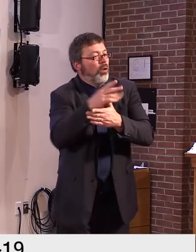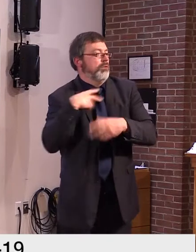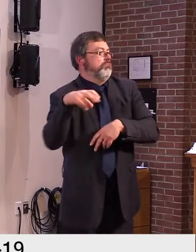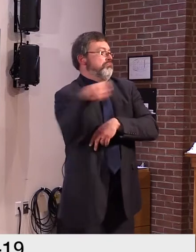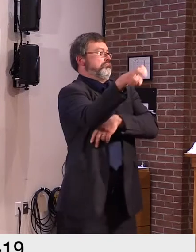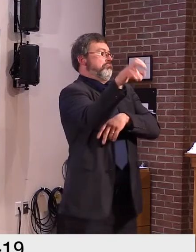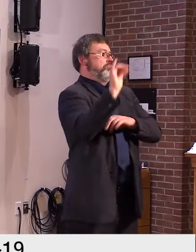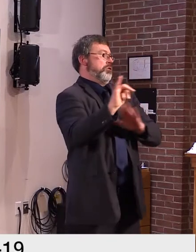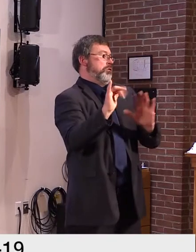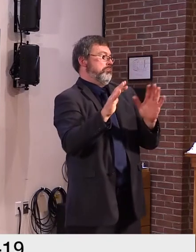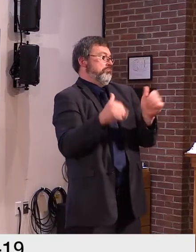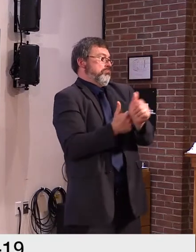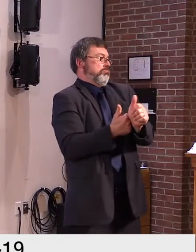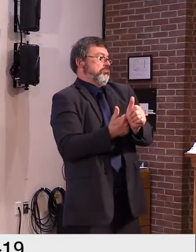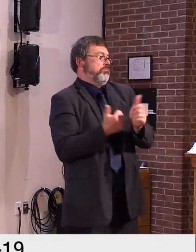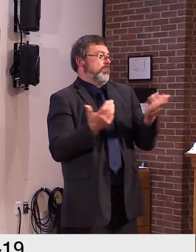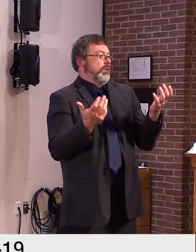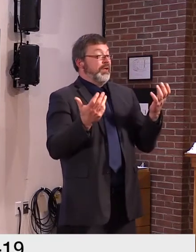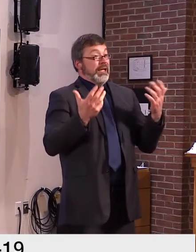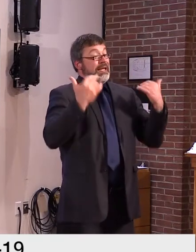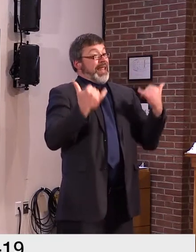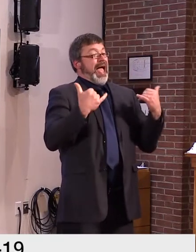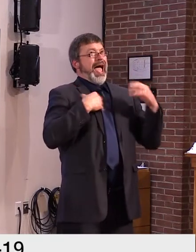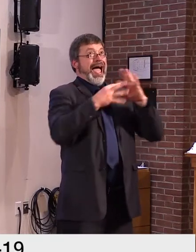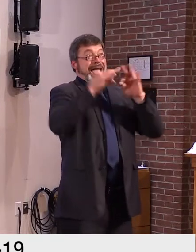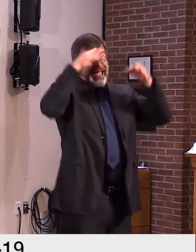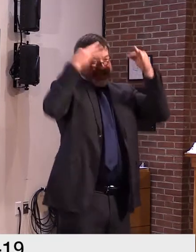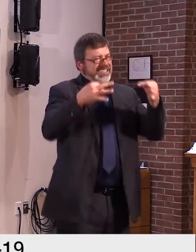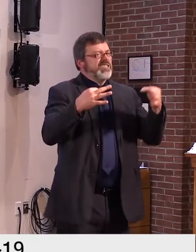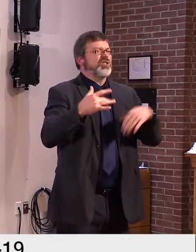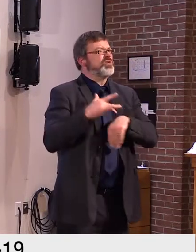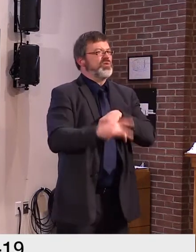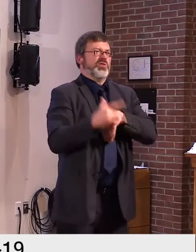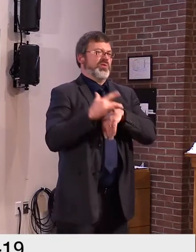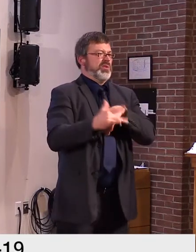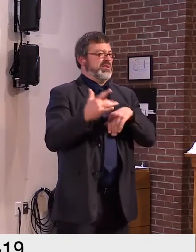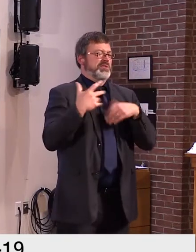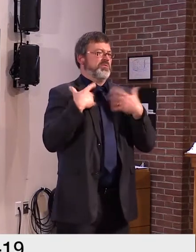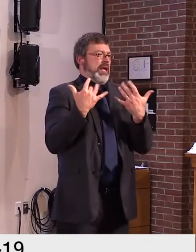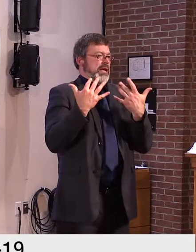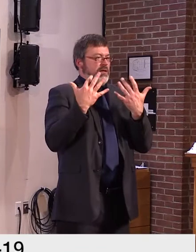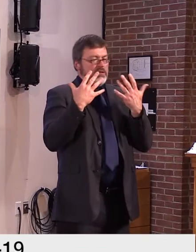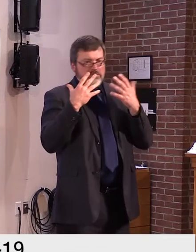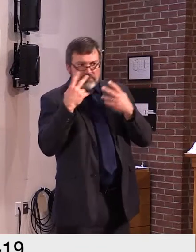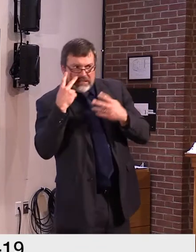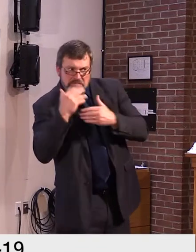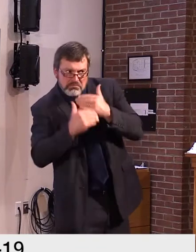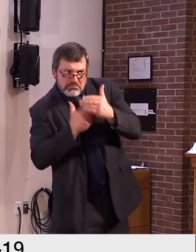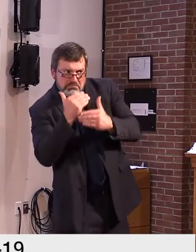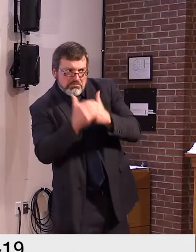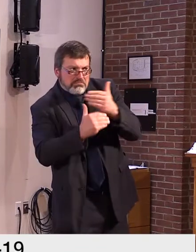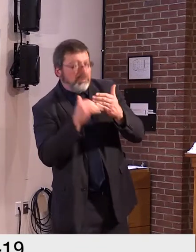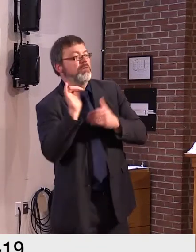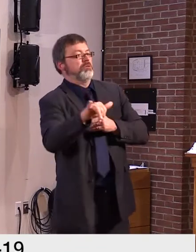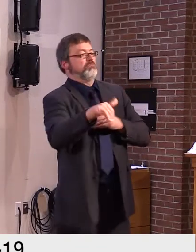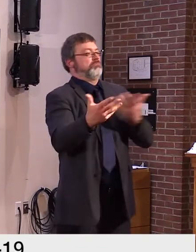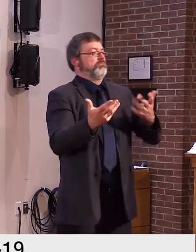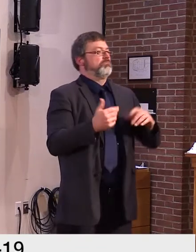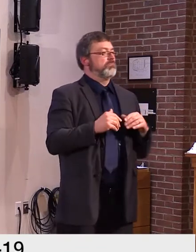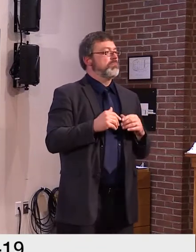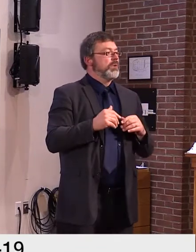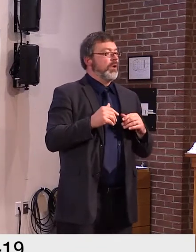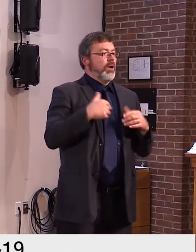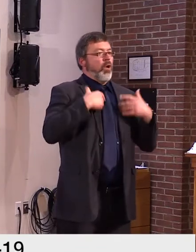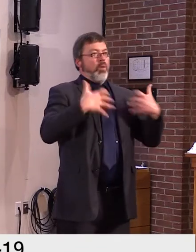of claim victory and shut down a system that, I've just got to say this,